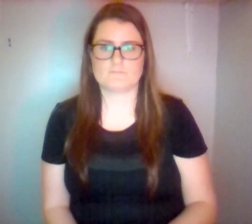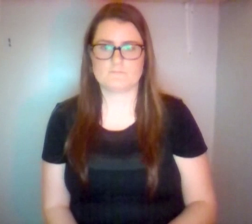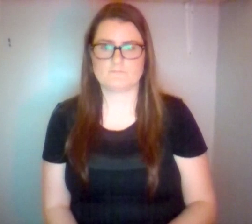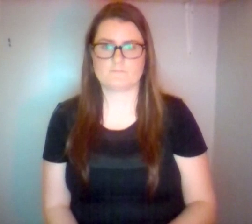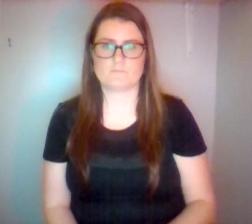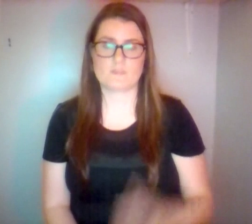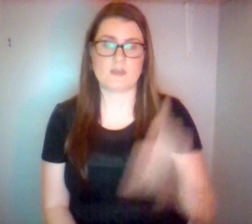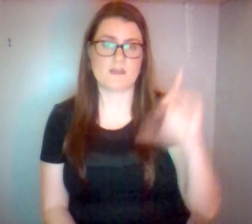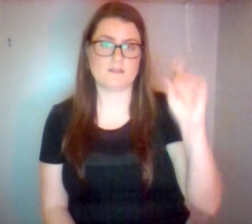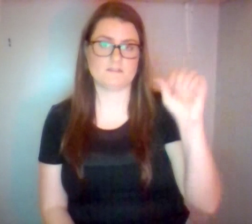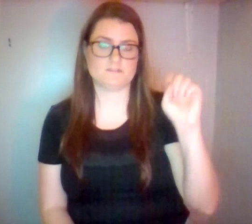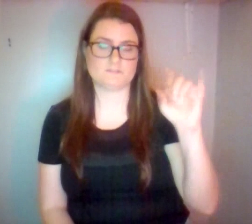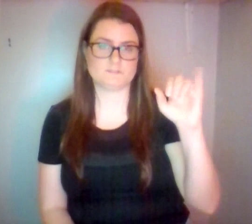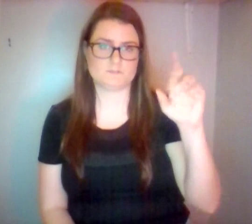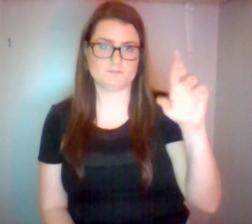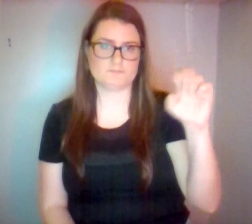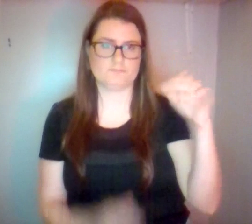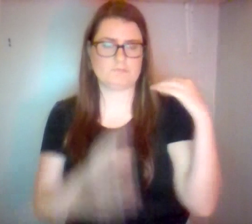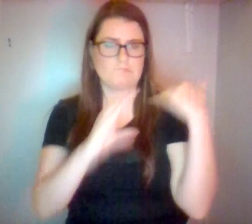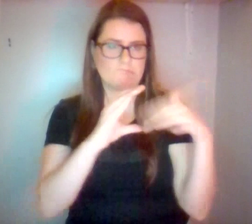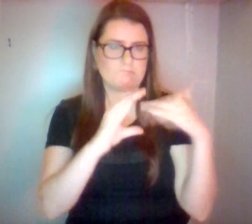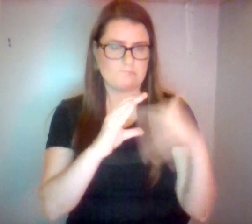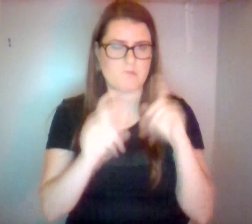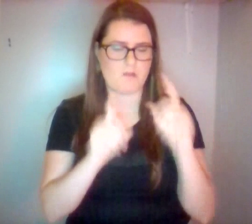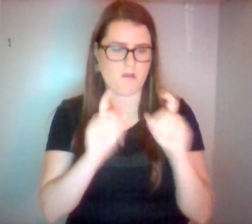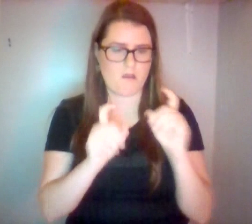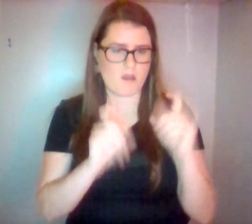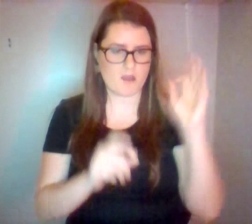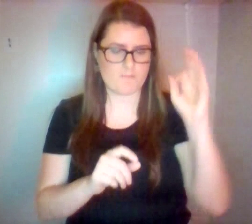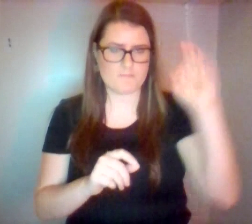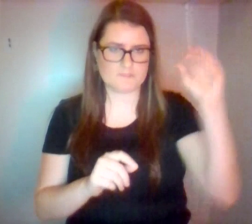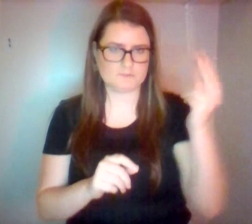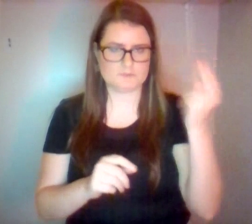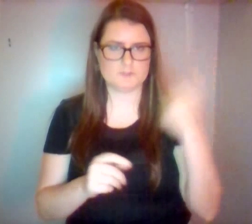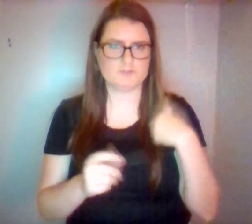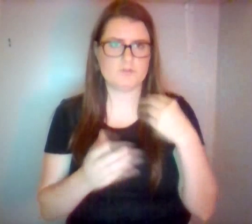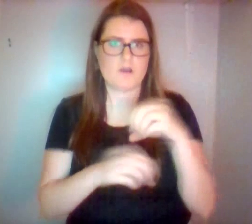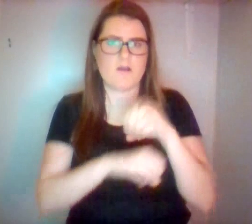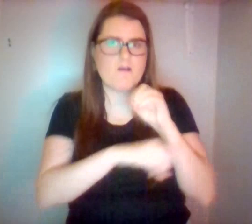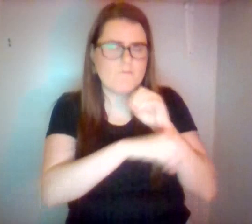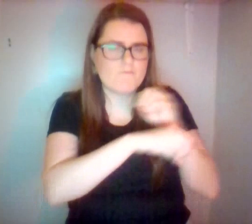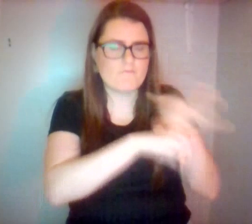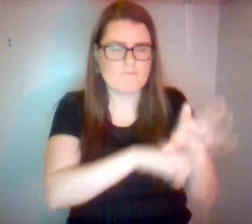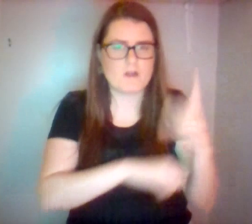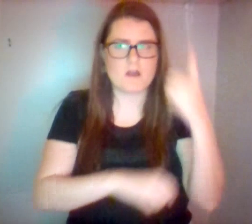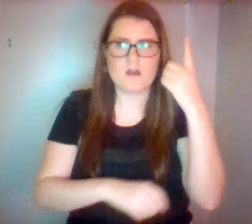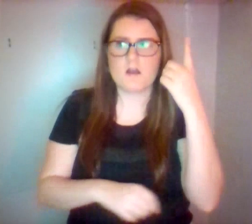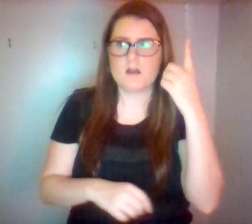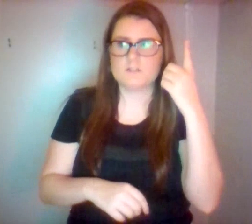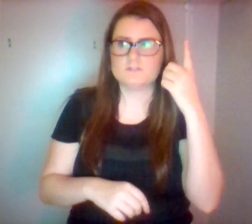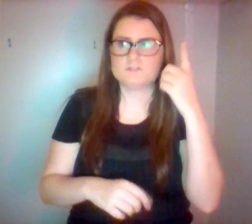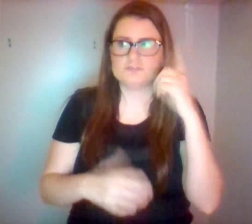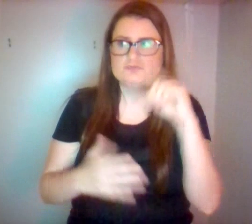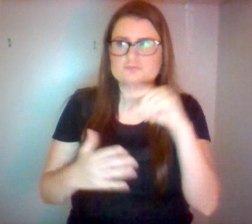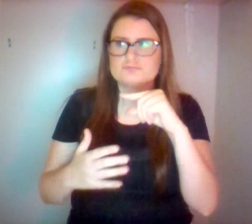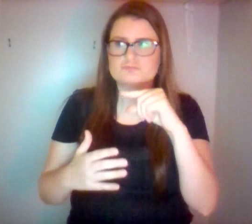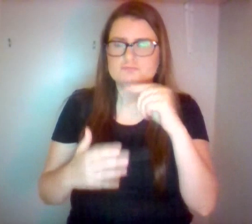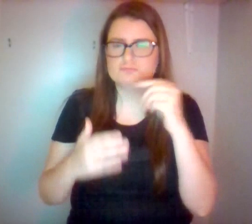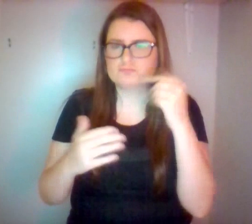Desiree emails to ask Pastor John, what advice and biblical encouragement do you have for college graduates who are unemployed or have no